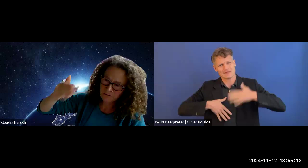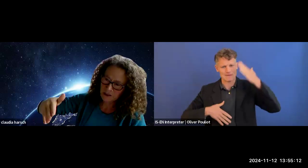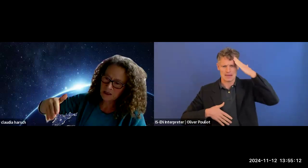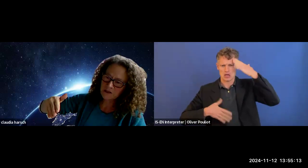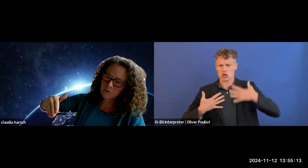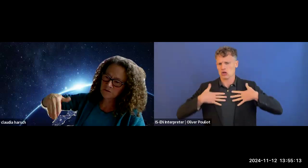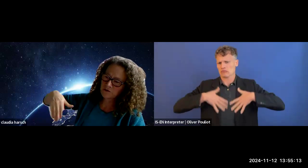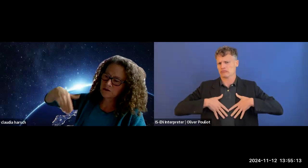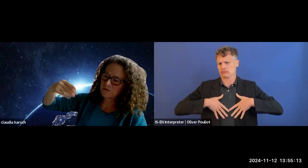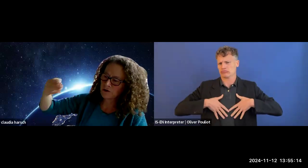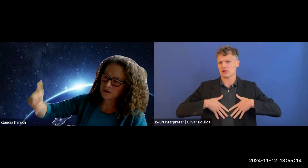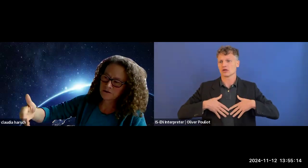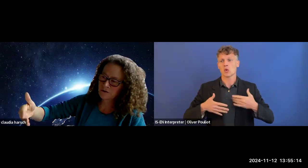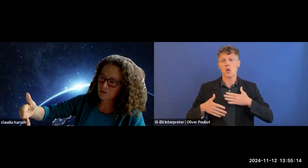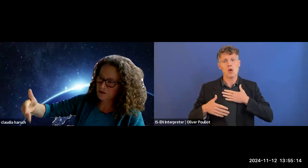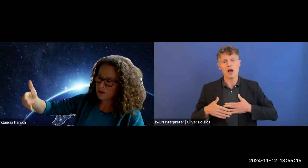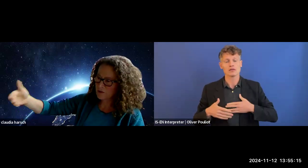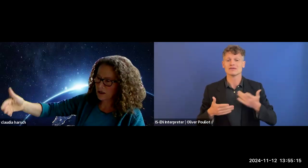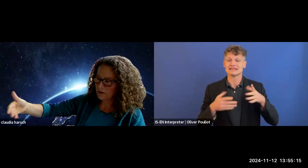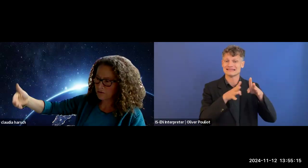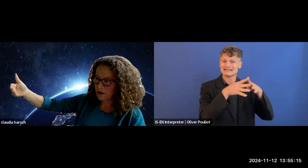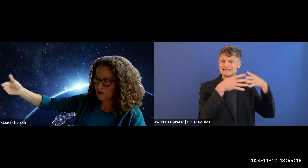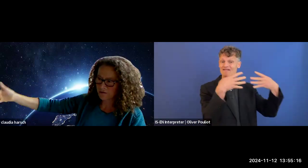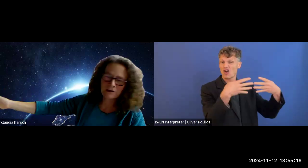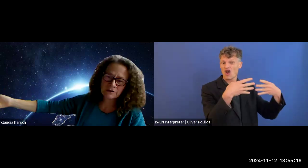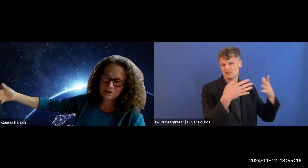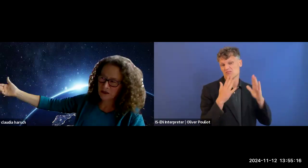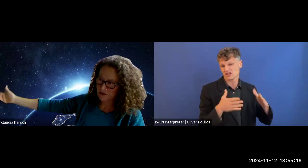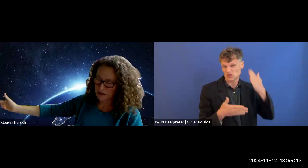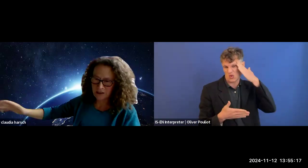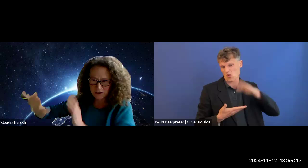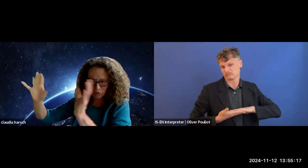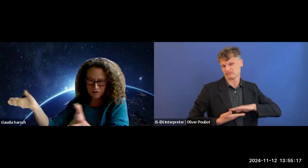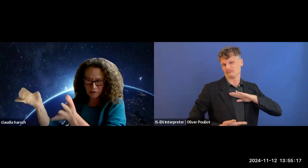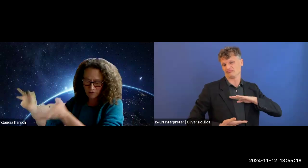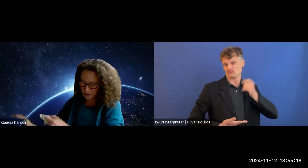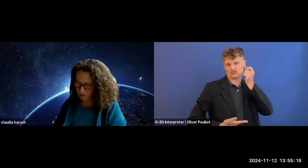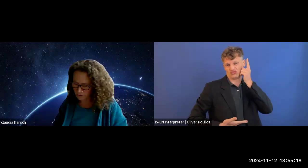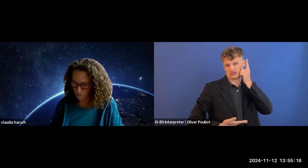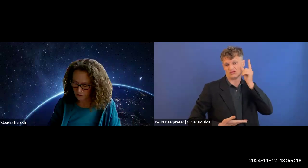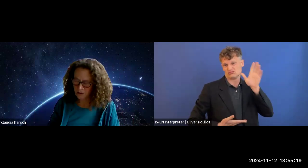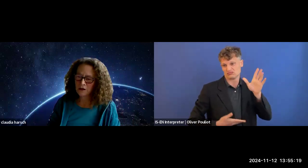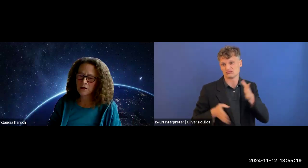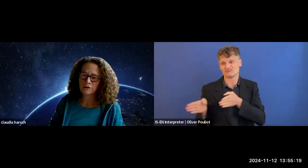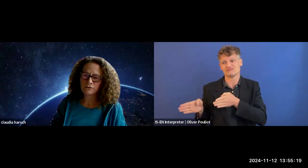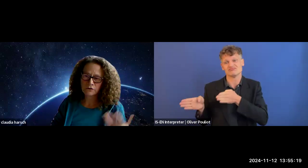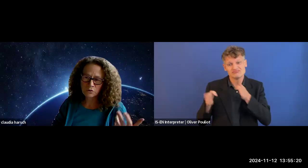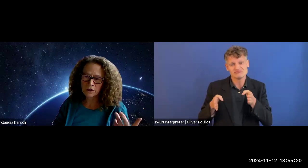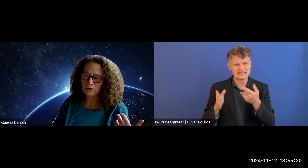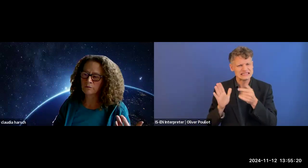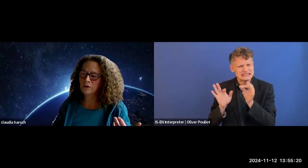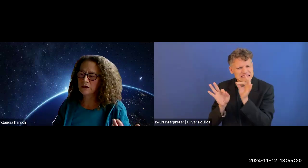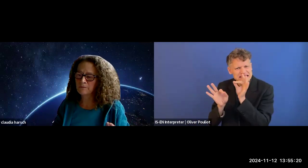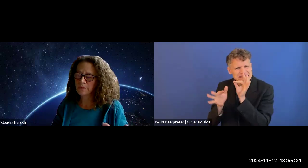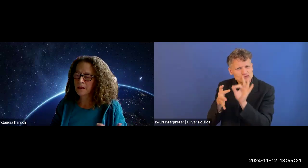Familiarize yourself with the key aspects of the CFR, the descriptive scheme, salient features, relevant scales, and then do a summary and document. And for